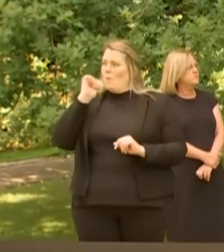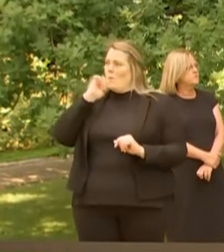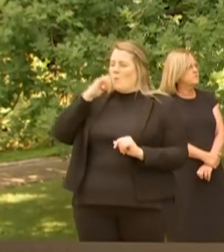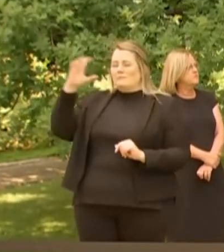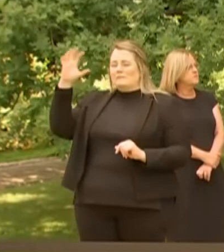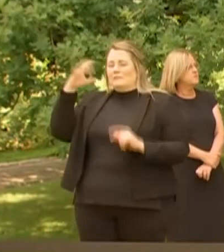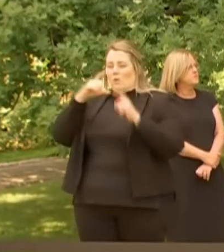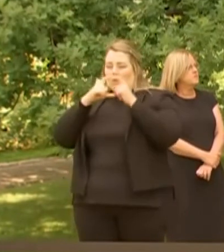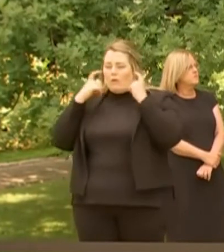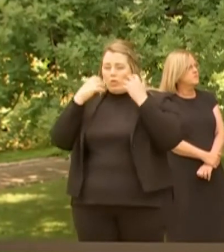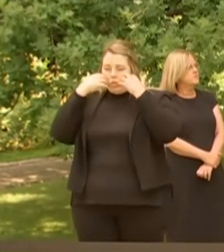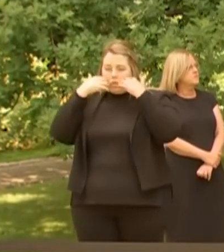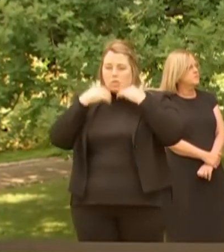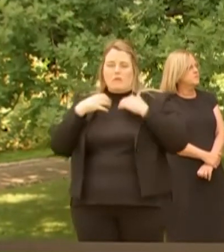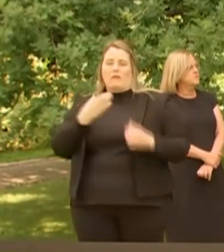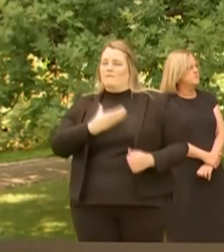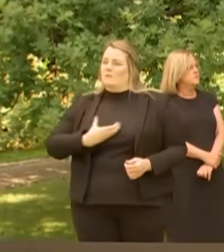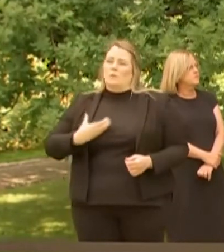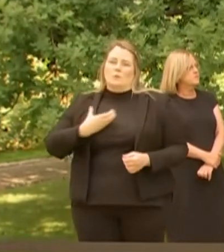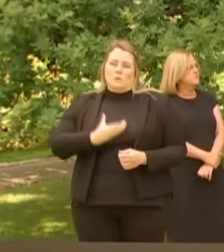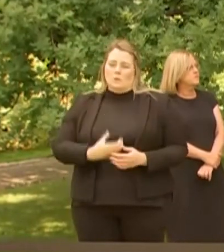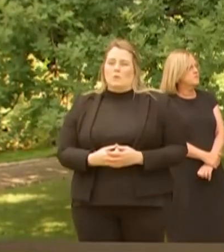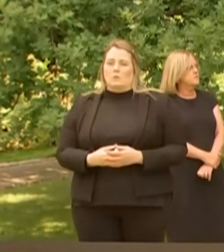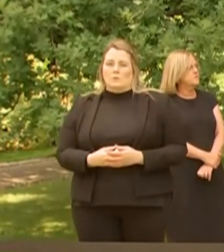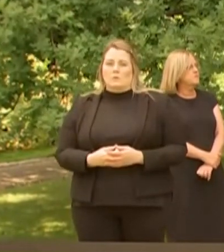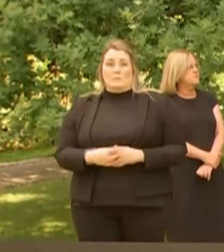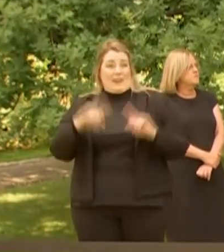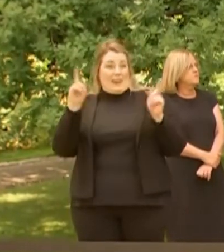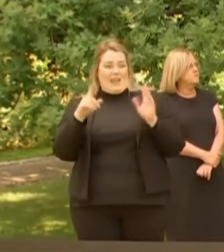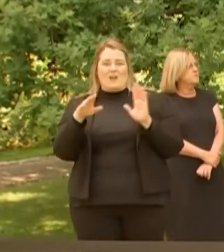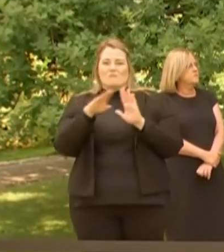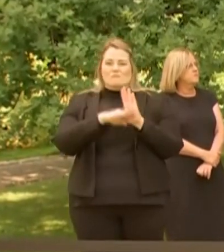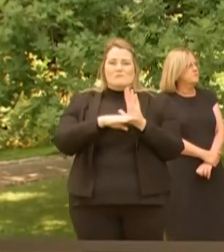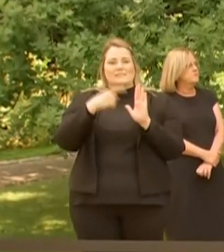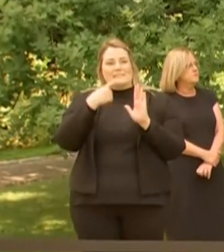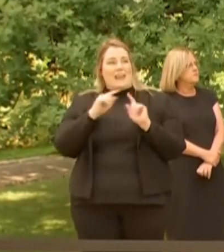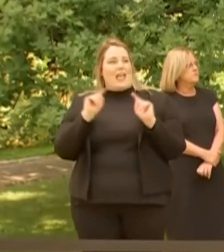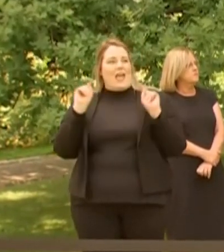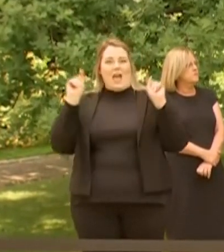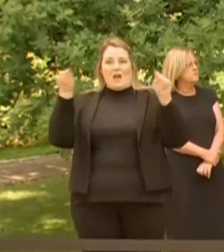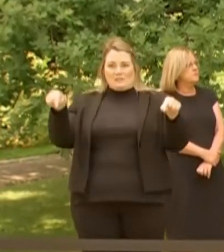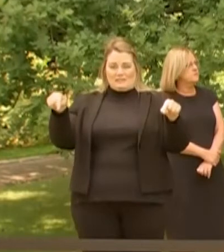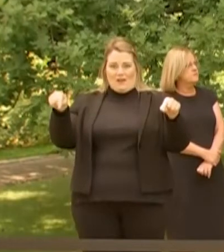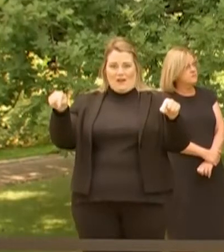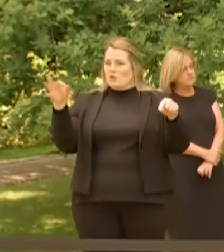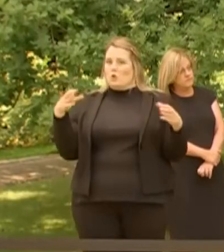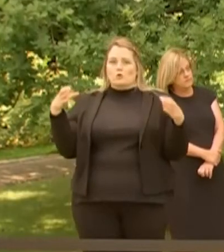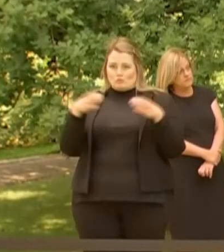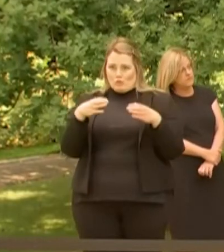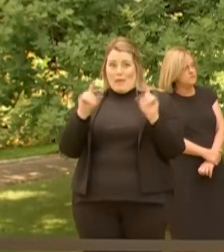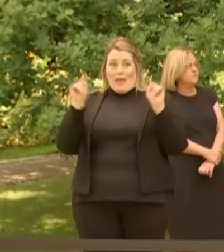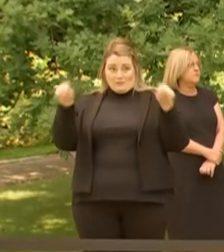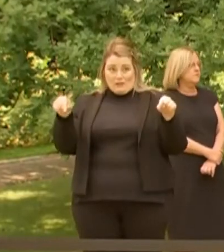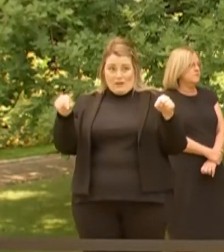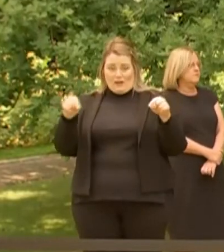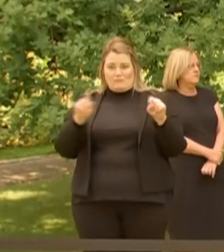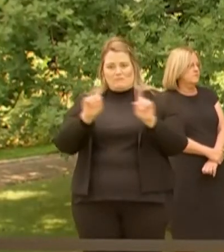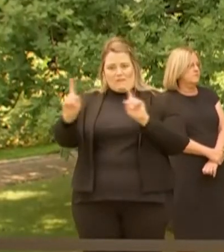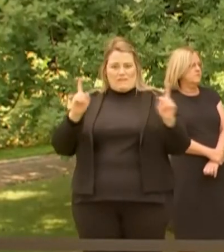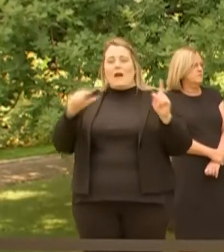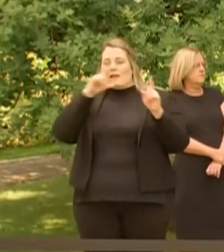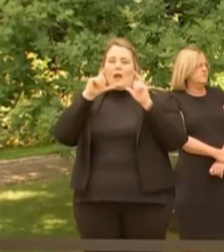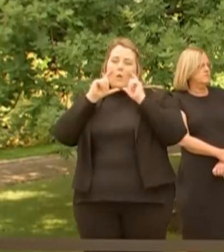weather is getting warmer. I think the changes we made outside, provided you're not in a group, have been warmly welcomed. They